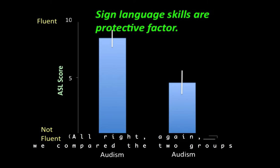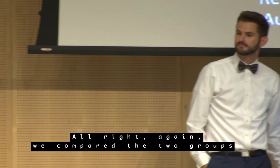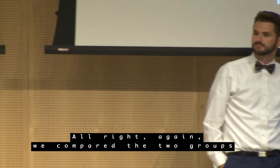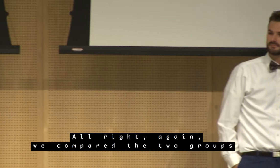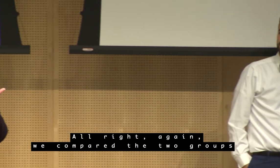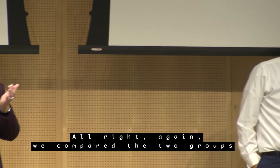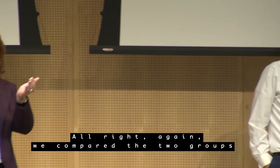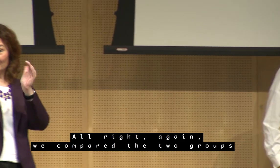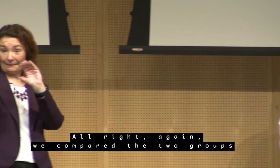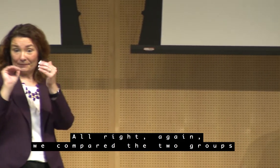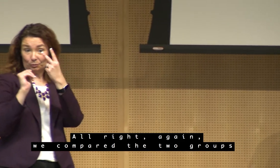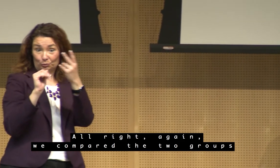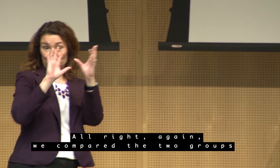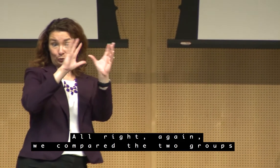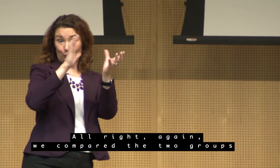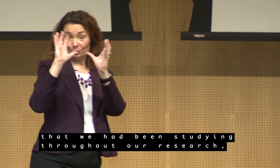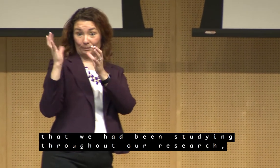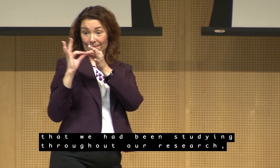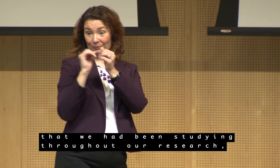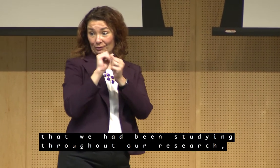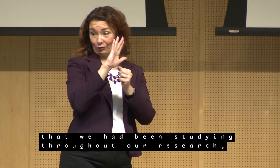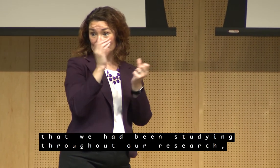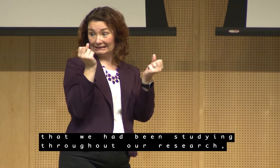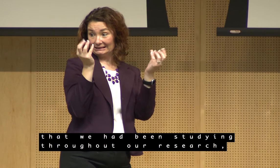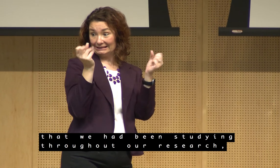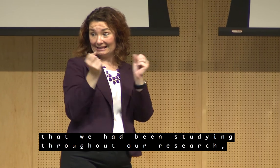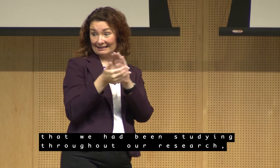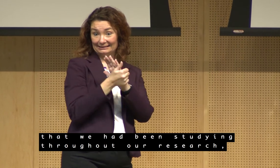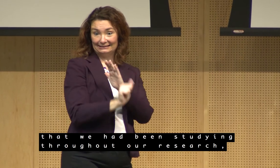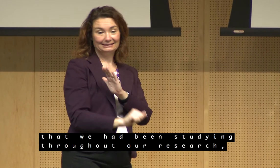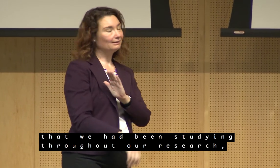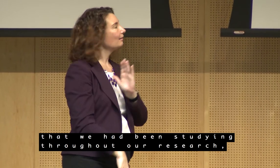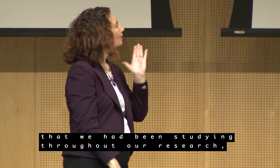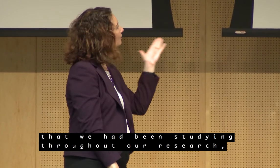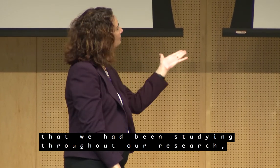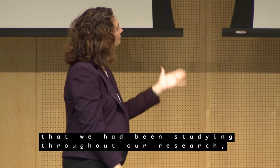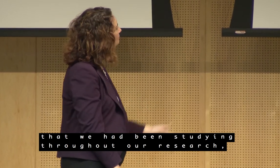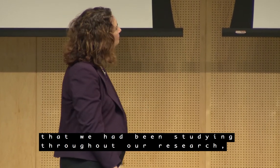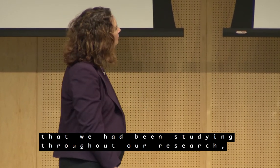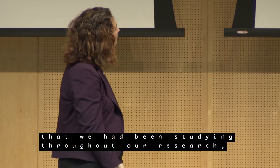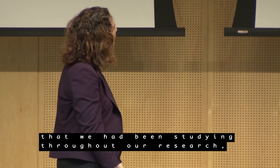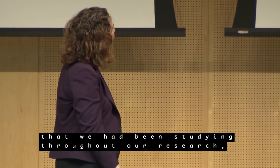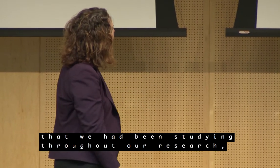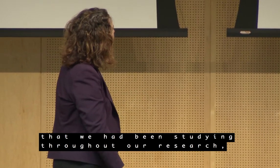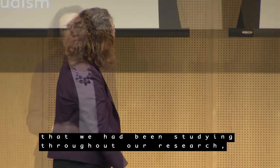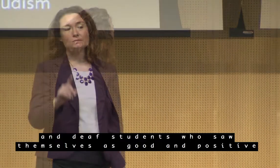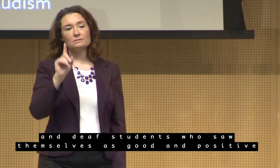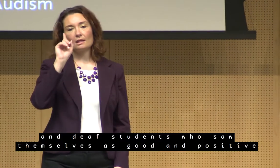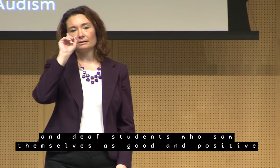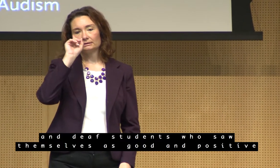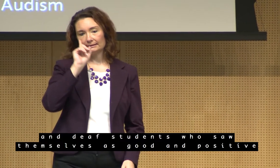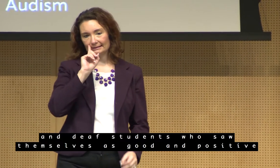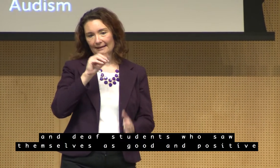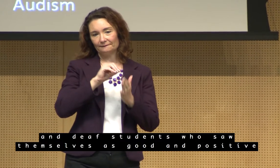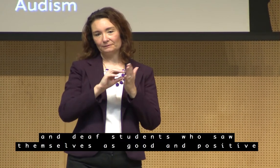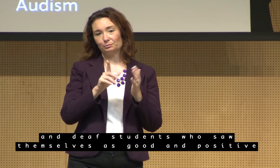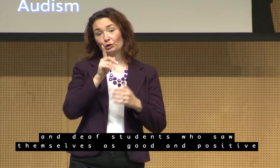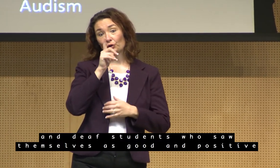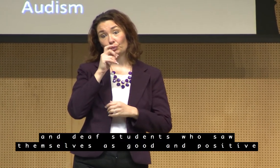All right, again, we compared the two groups that we had been studying throughout our research, and deaf